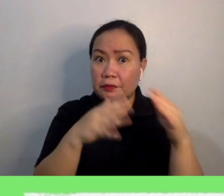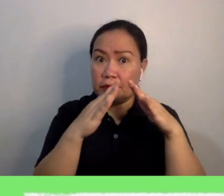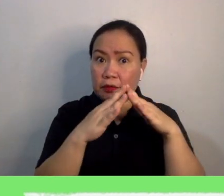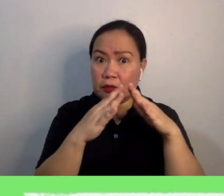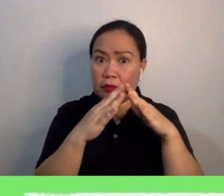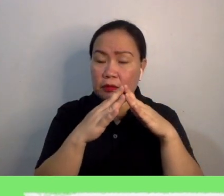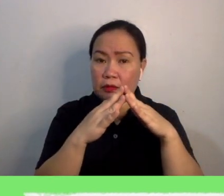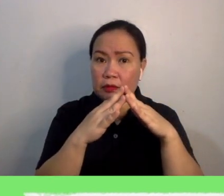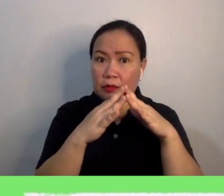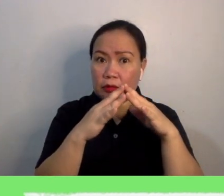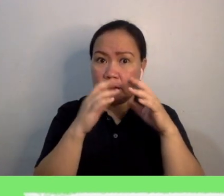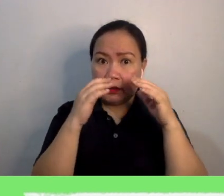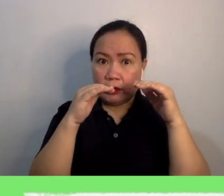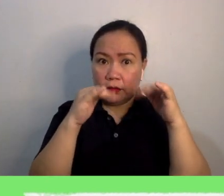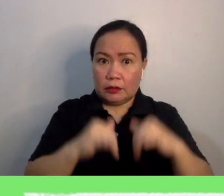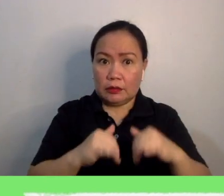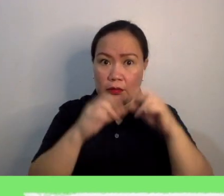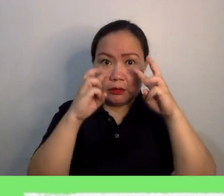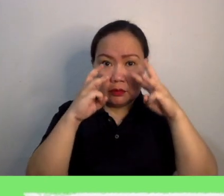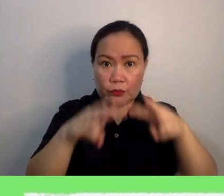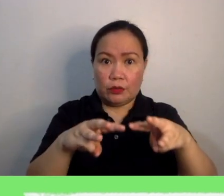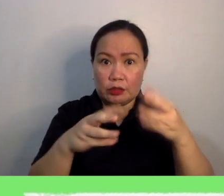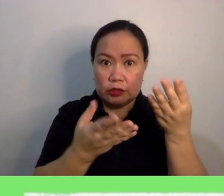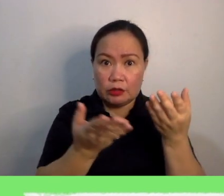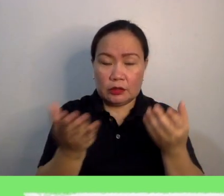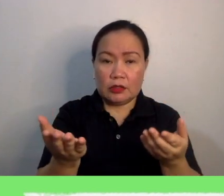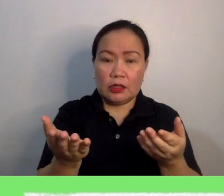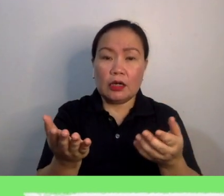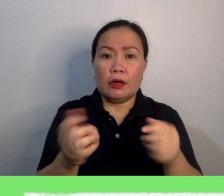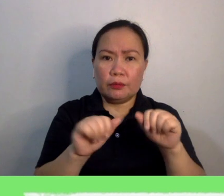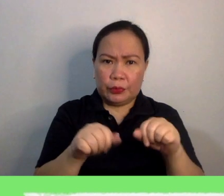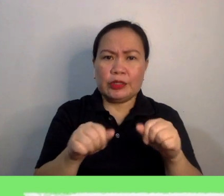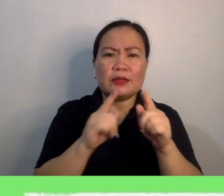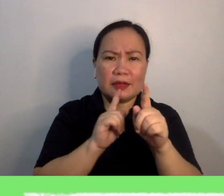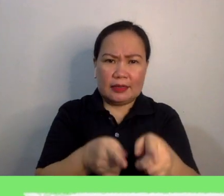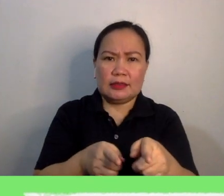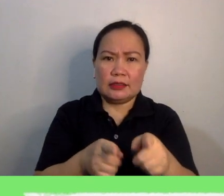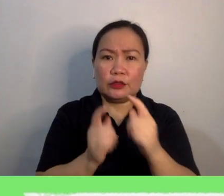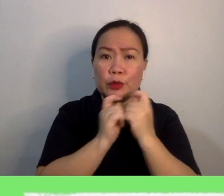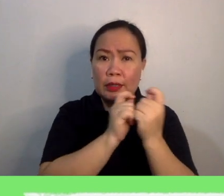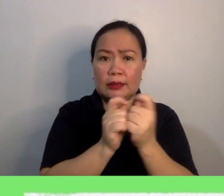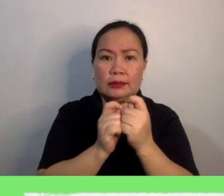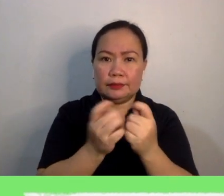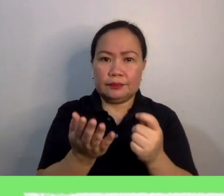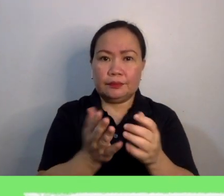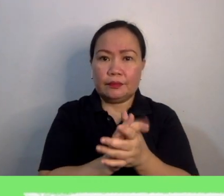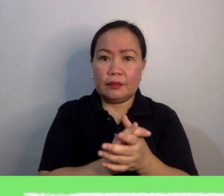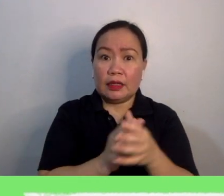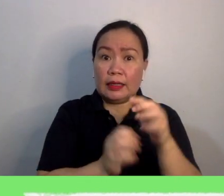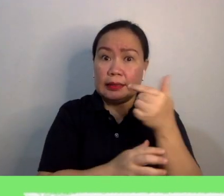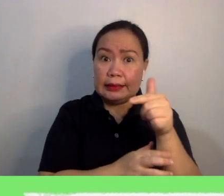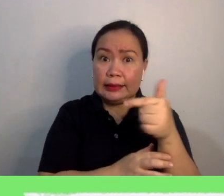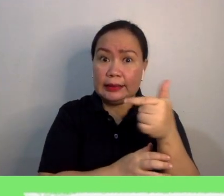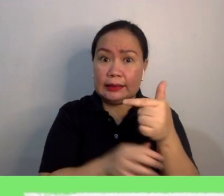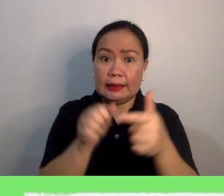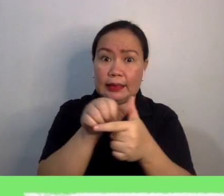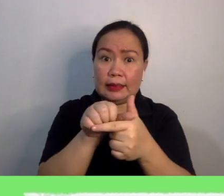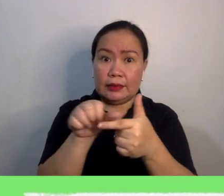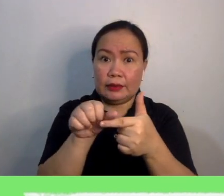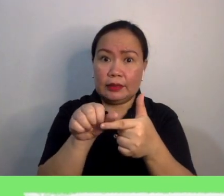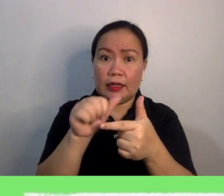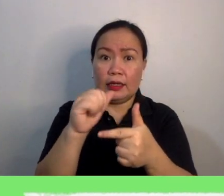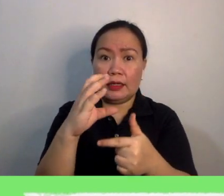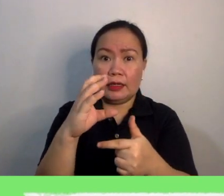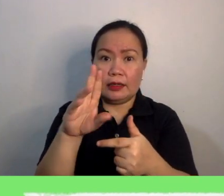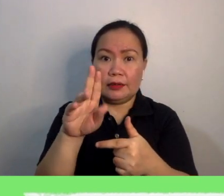tayong sumubay ng pagsagot dito sa ating activity. So yung green angle natin, this is